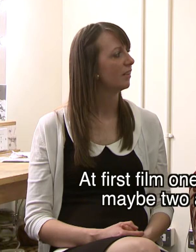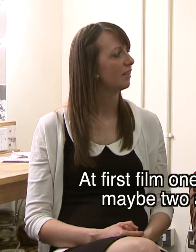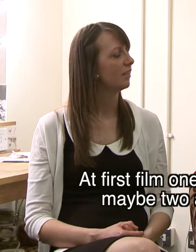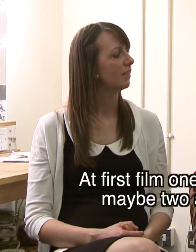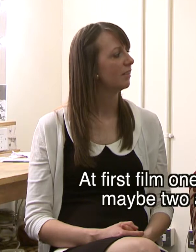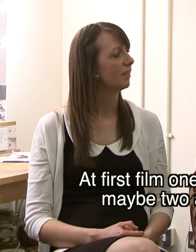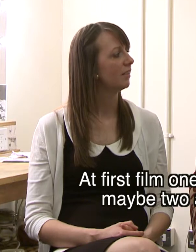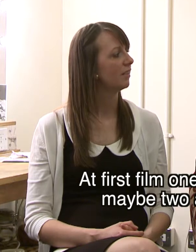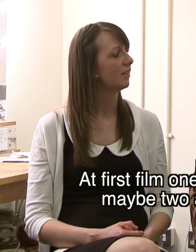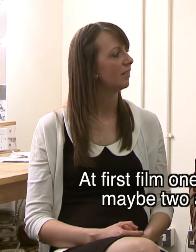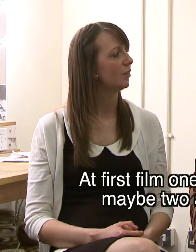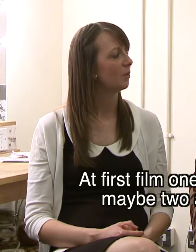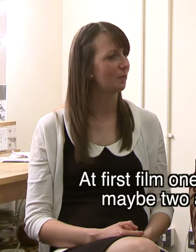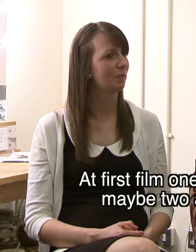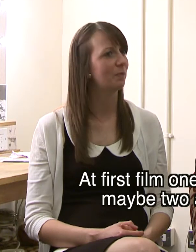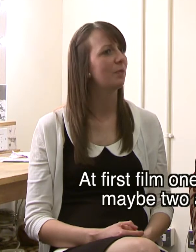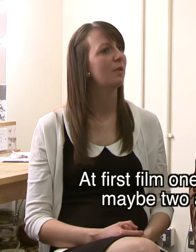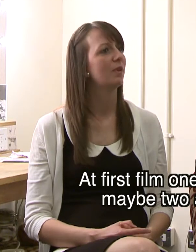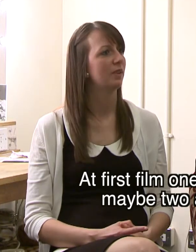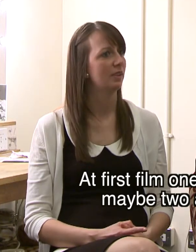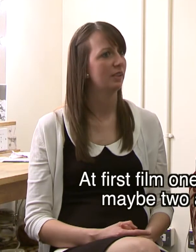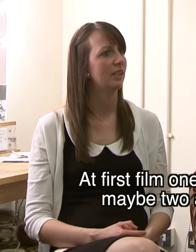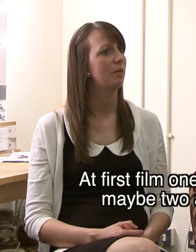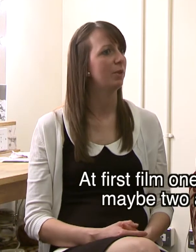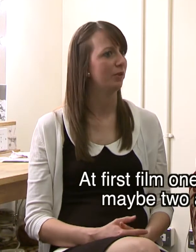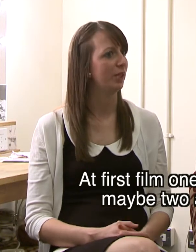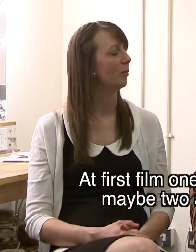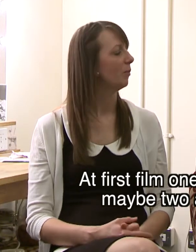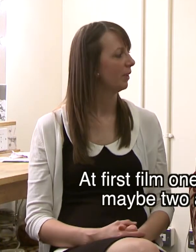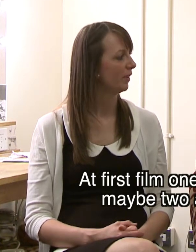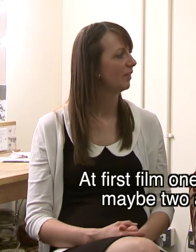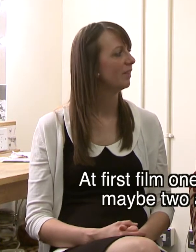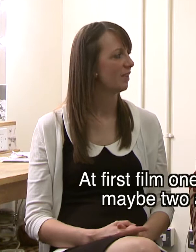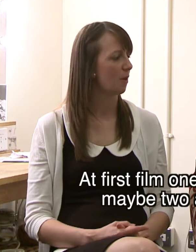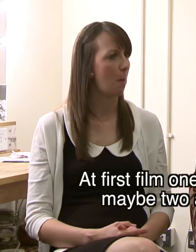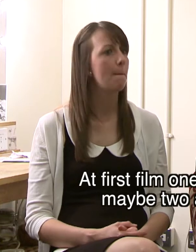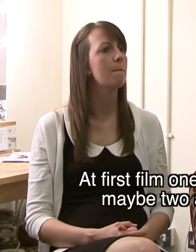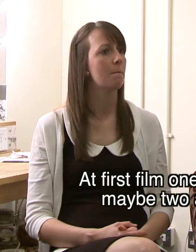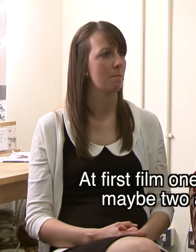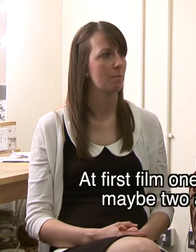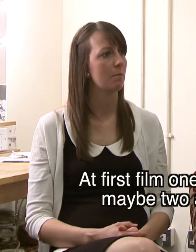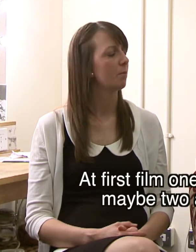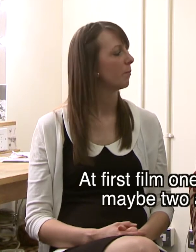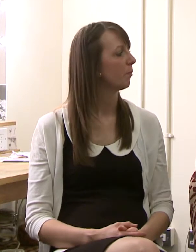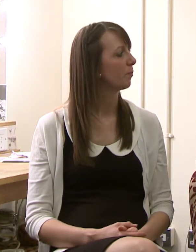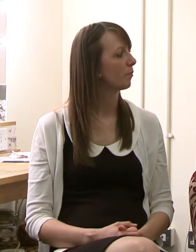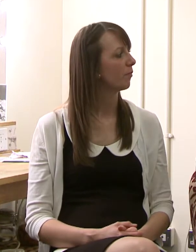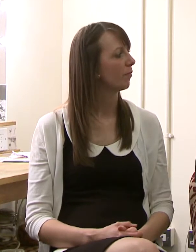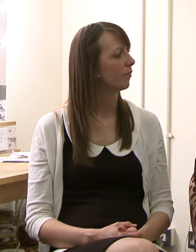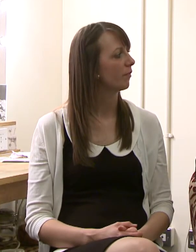Next time, maybe two. And build it up. Slow. And then one